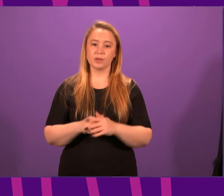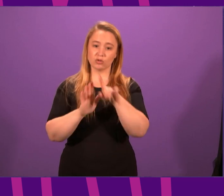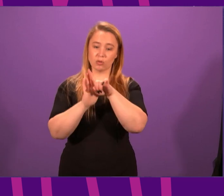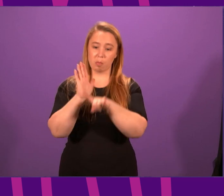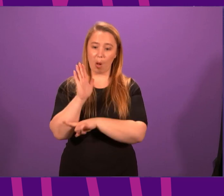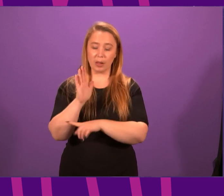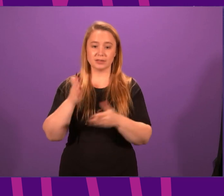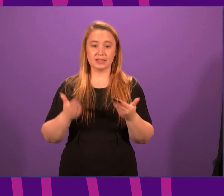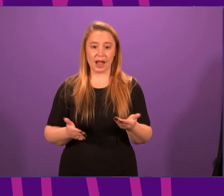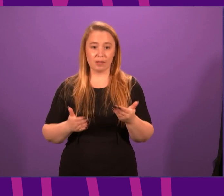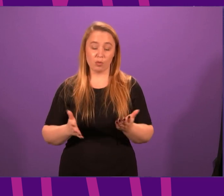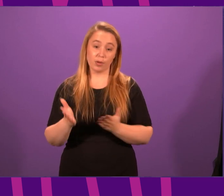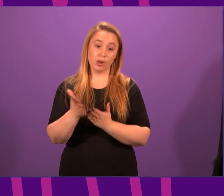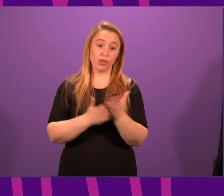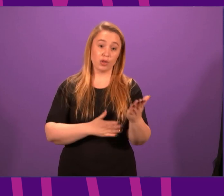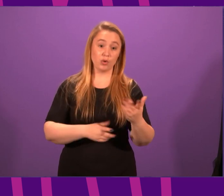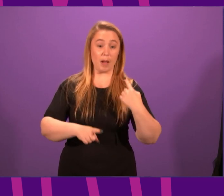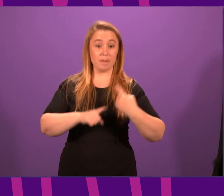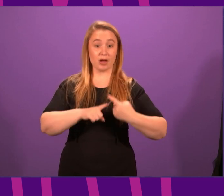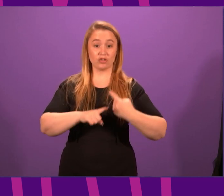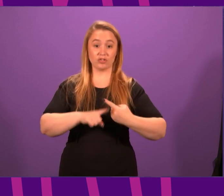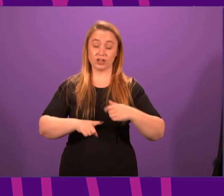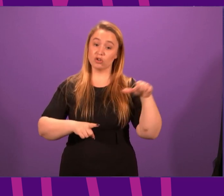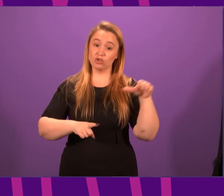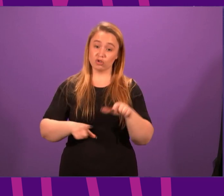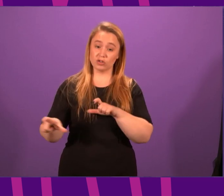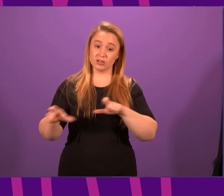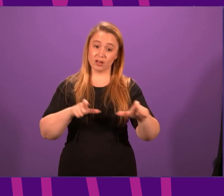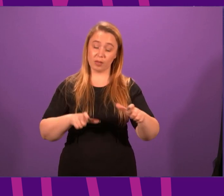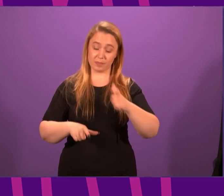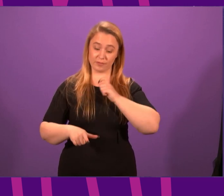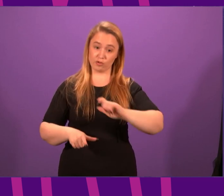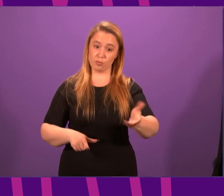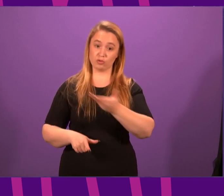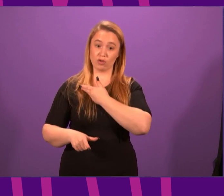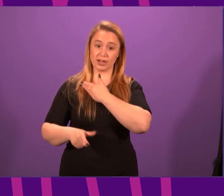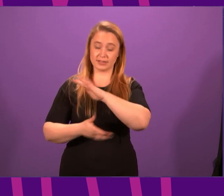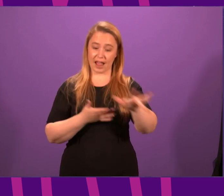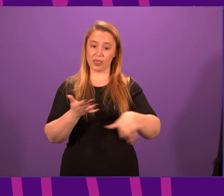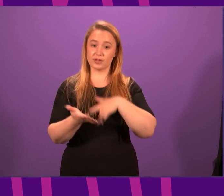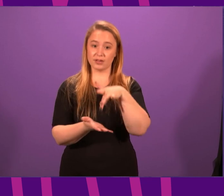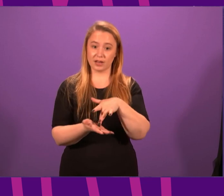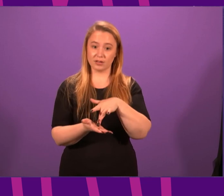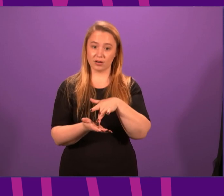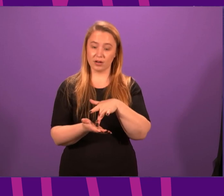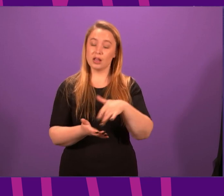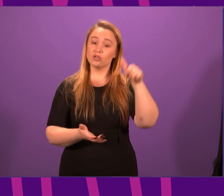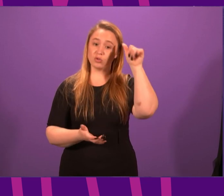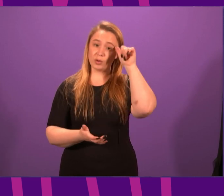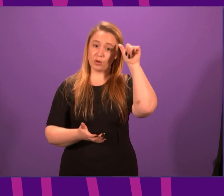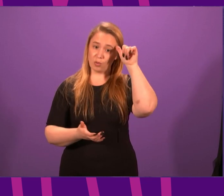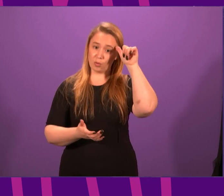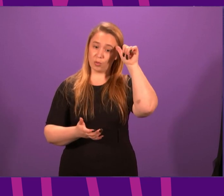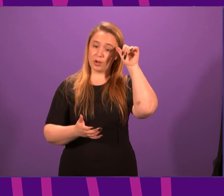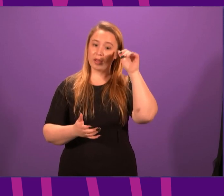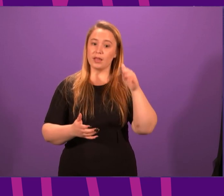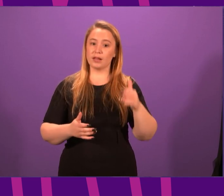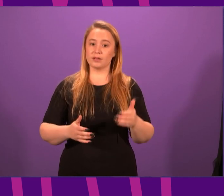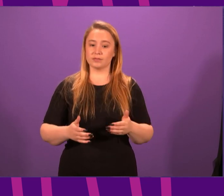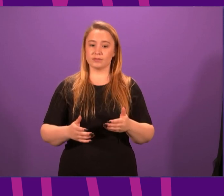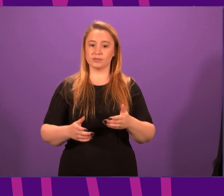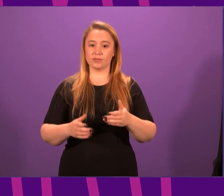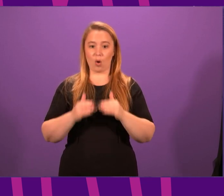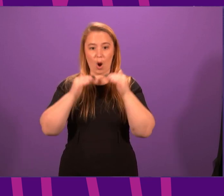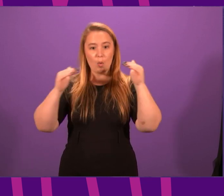of a public health emergency, should have equality and human rights at the centre. And whilst I acknowledge how challenging the ask of advancing